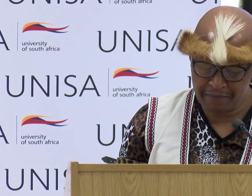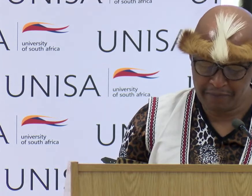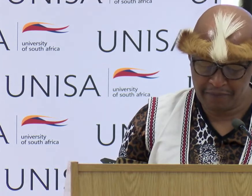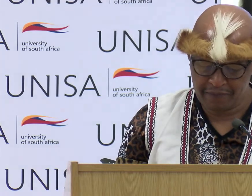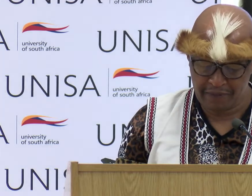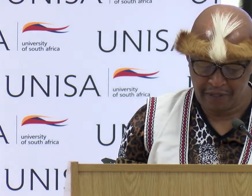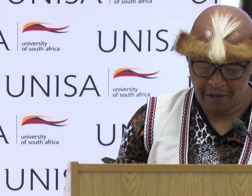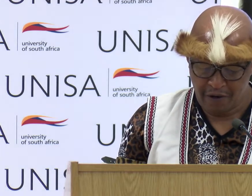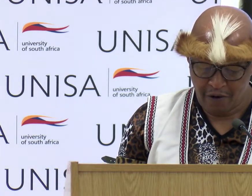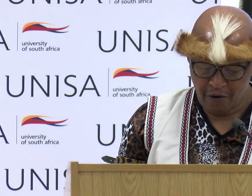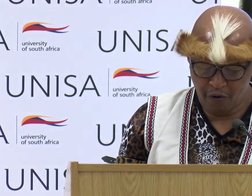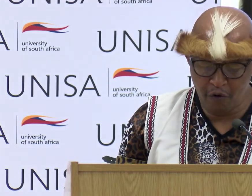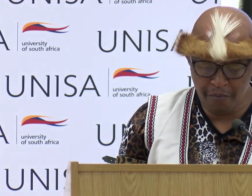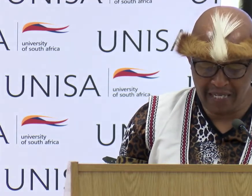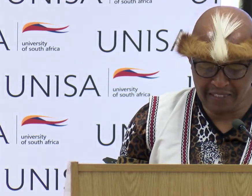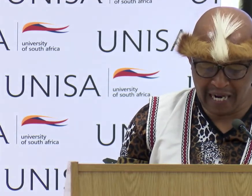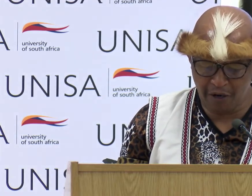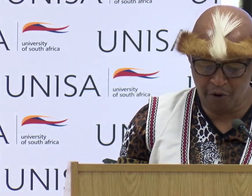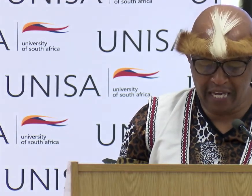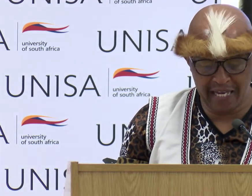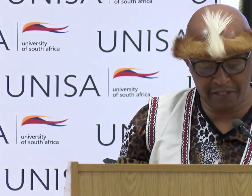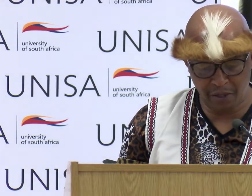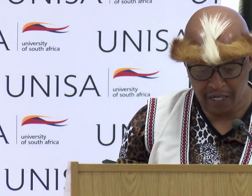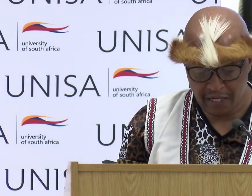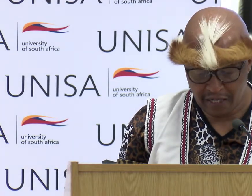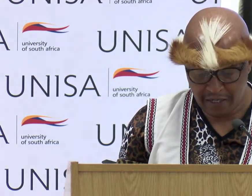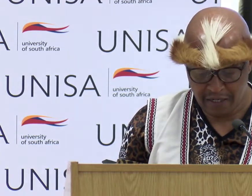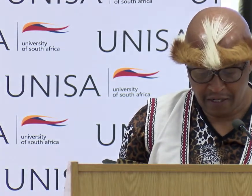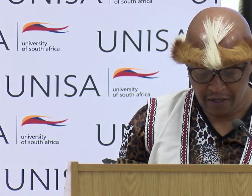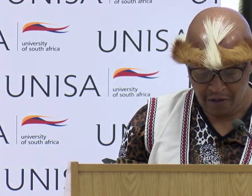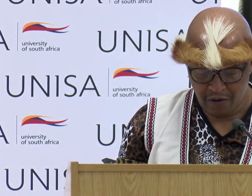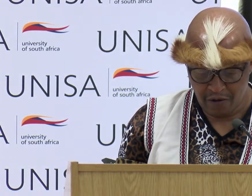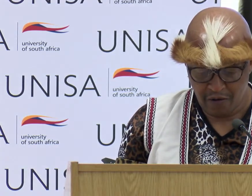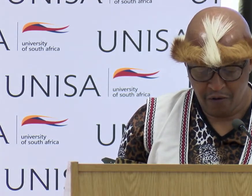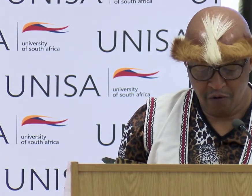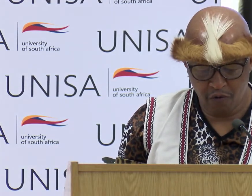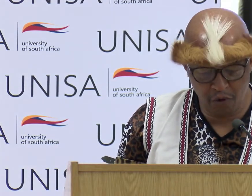uyathandwa. Uma qala kunetha